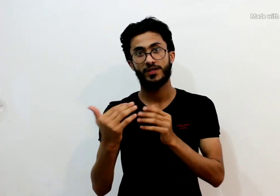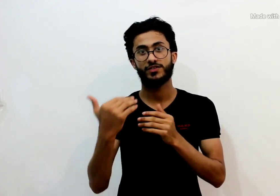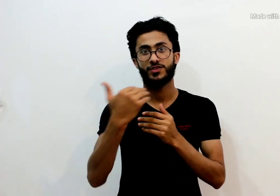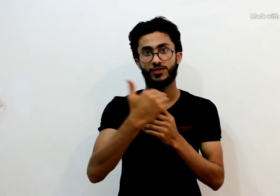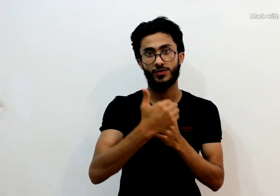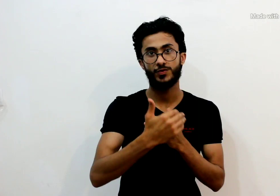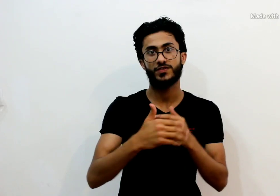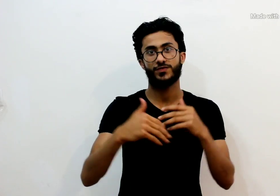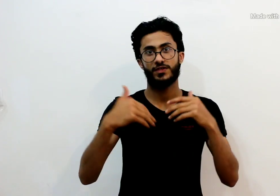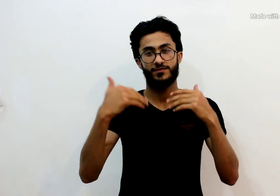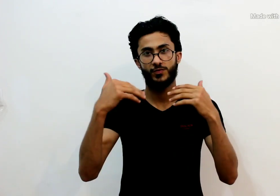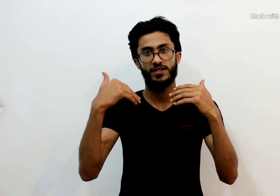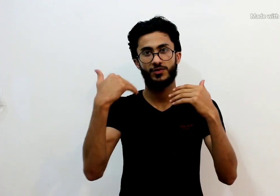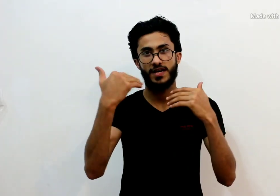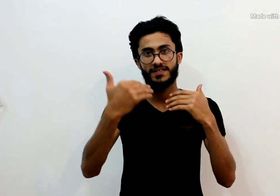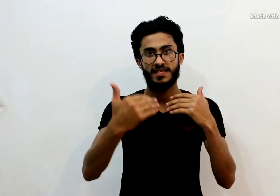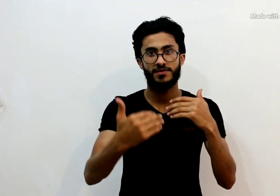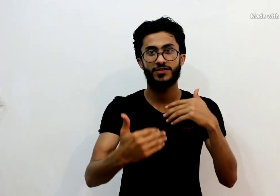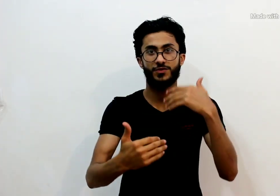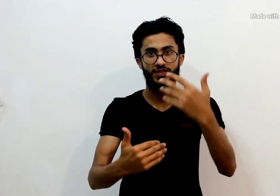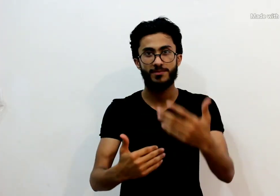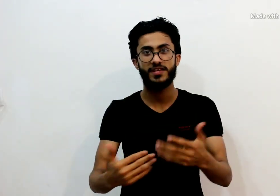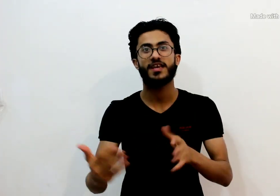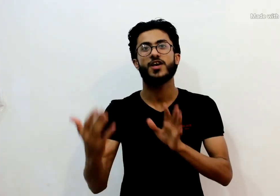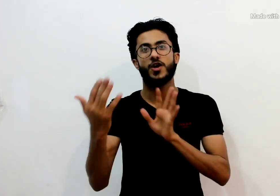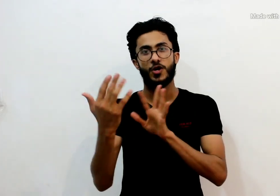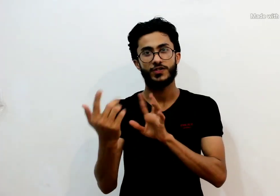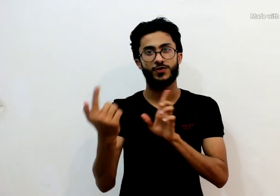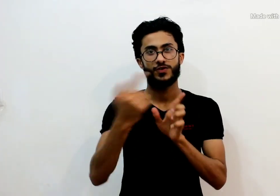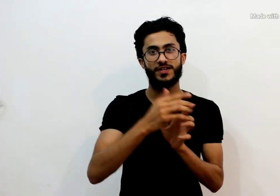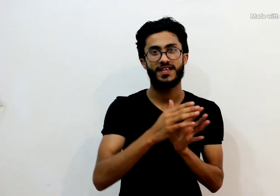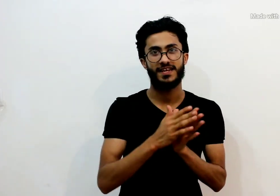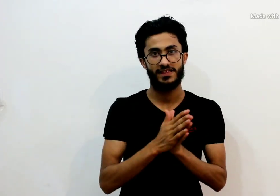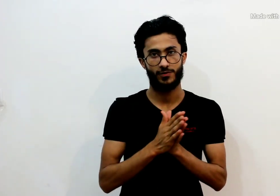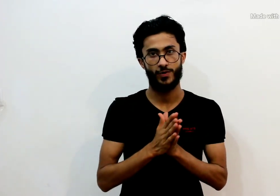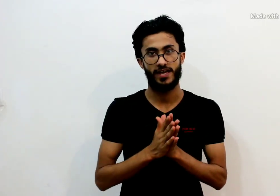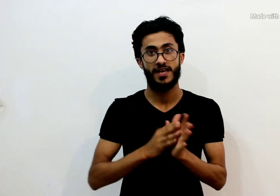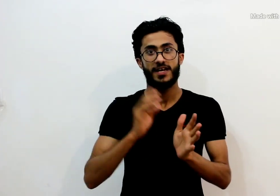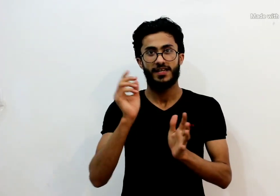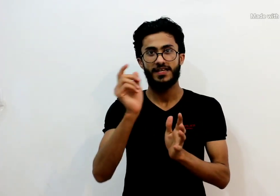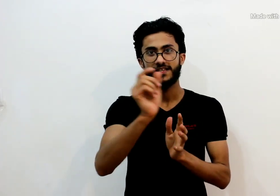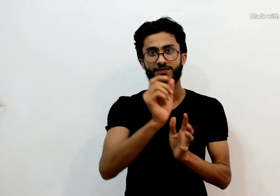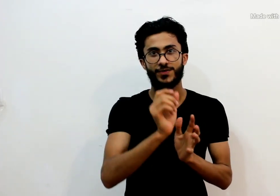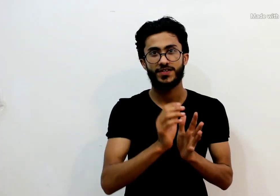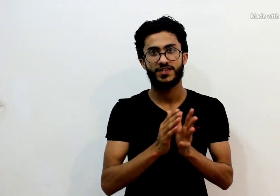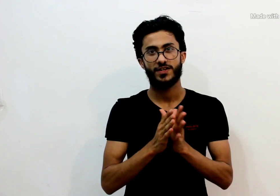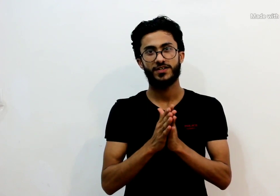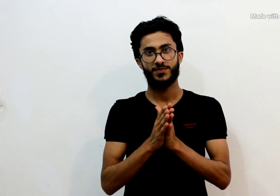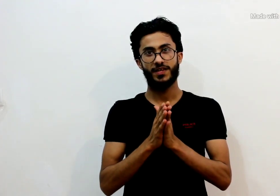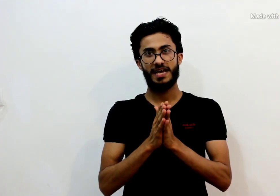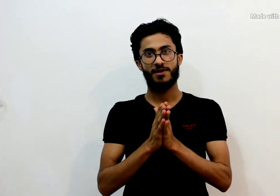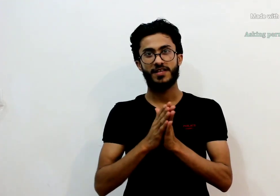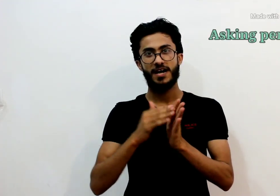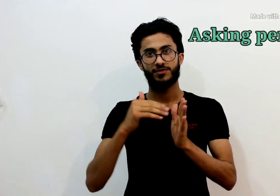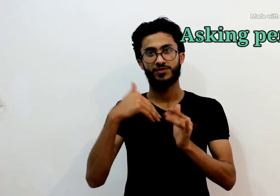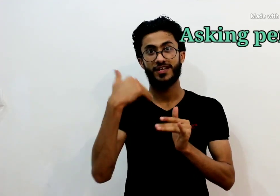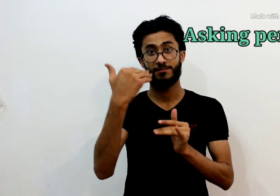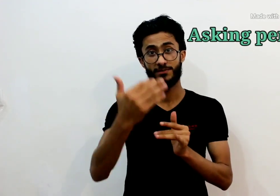want to ask someone to do something, also there is another way. Let us first start speaking about how to take a